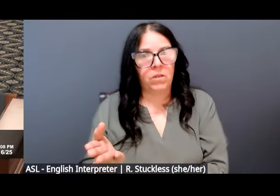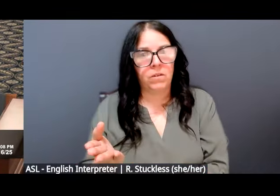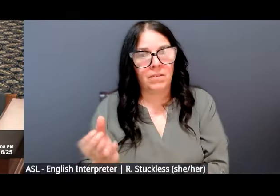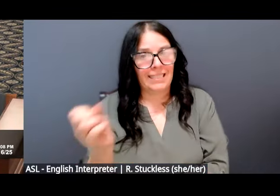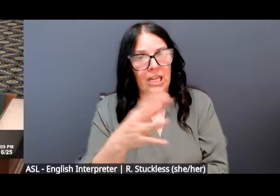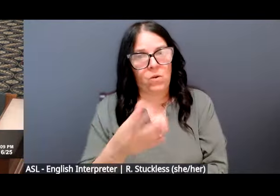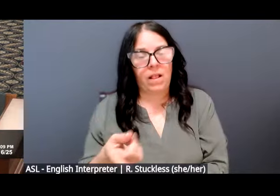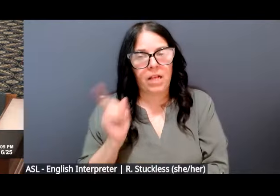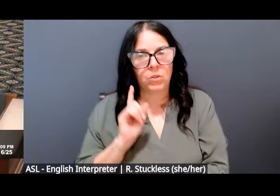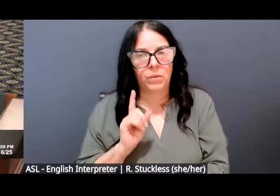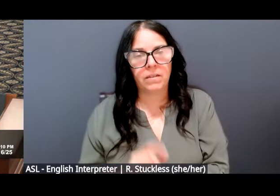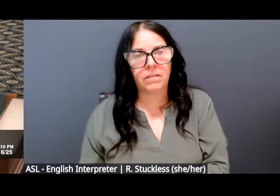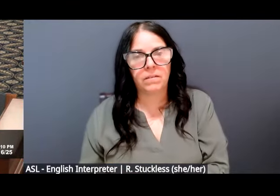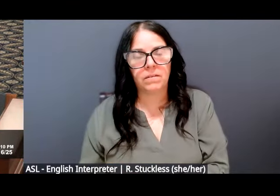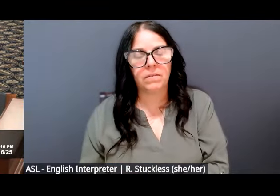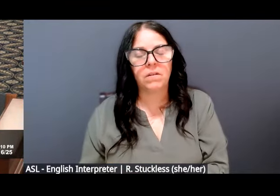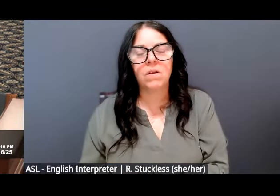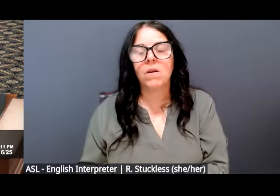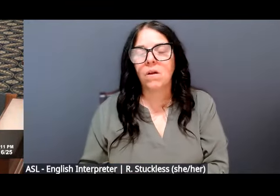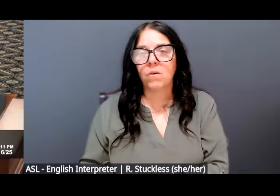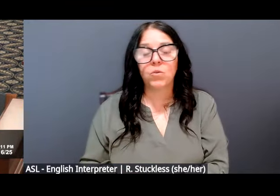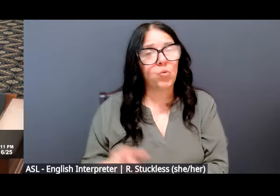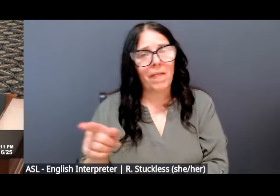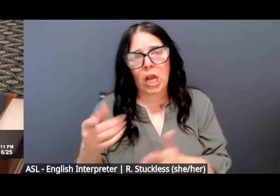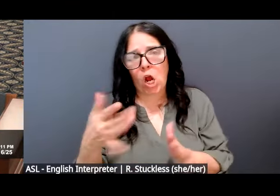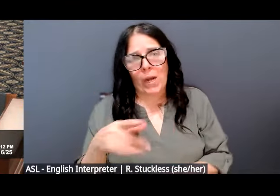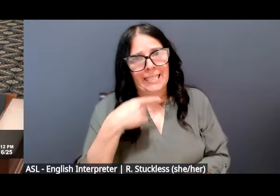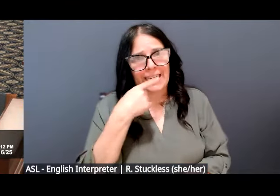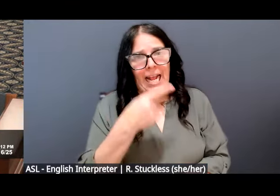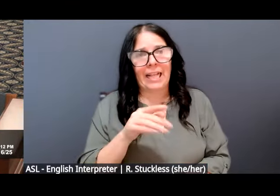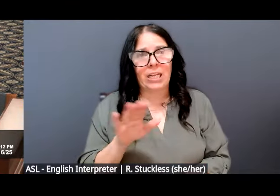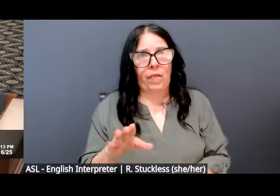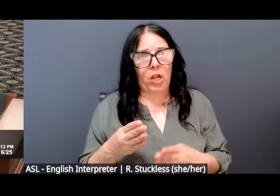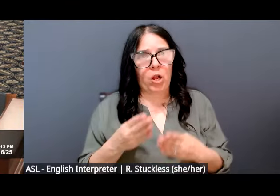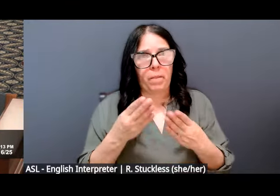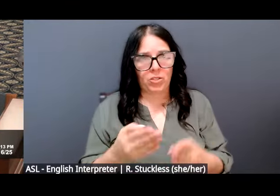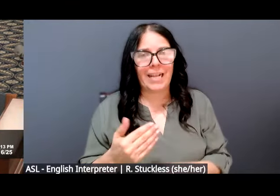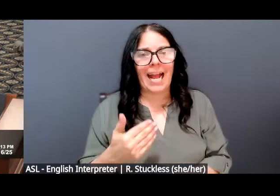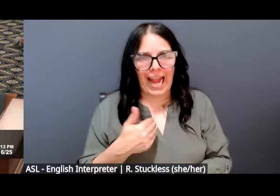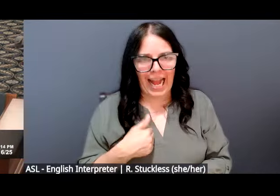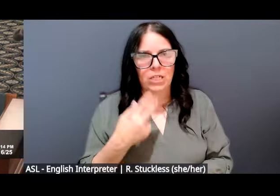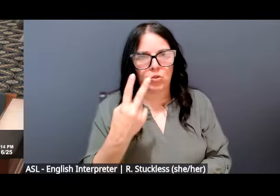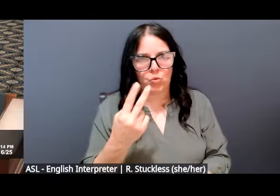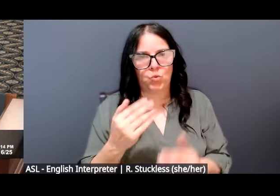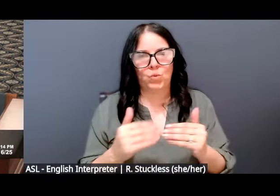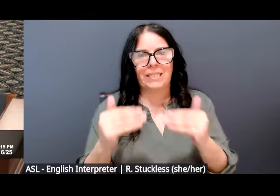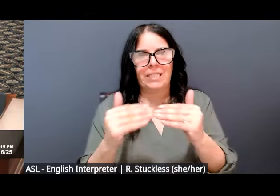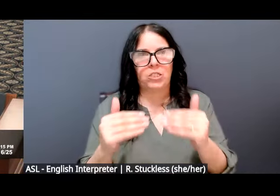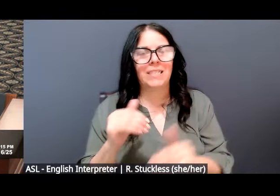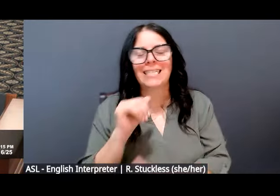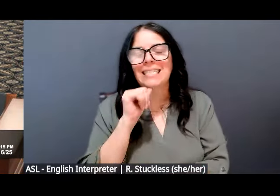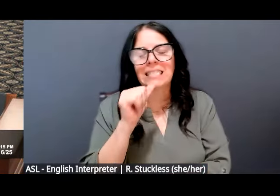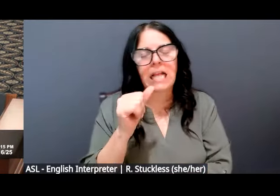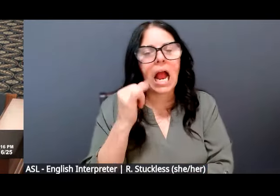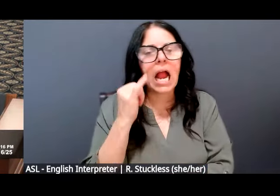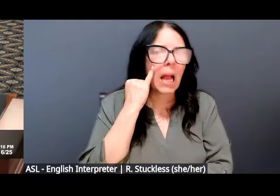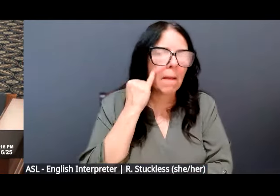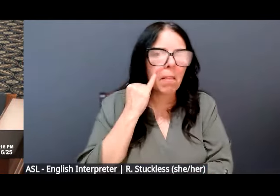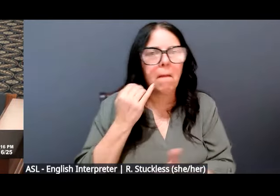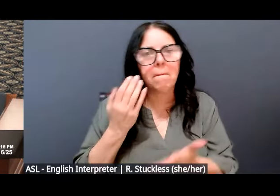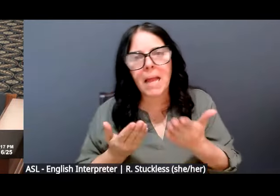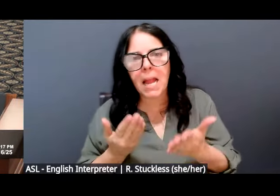Okay. so they're telling you that their proposal has a two-tier voting system. It's not hypothetical or contingent.